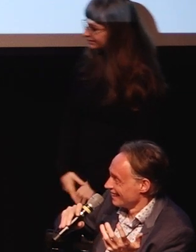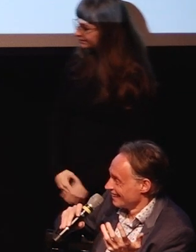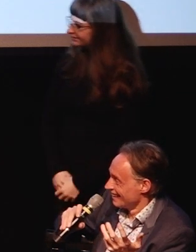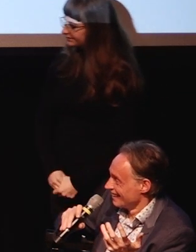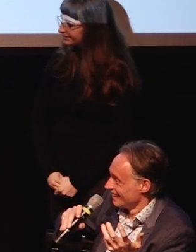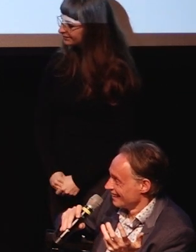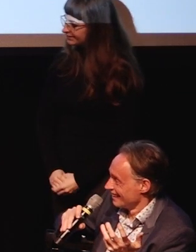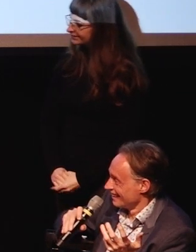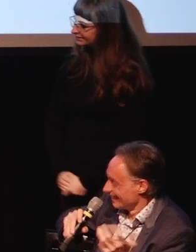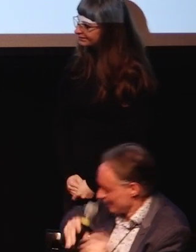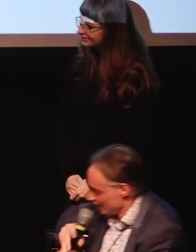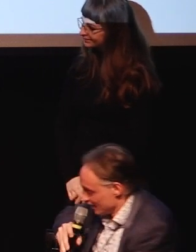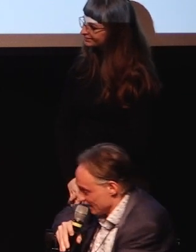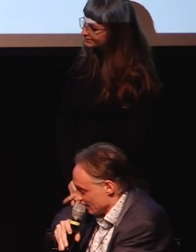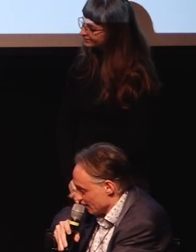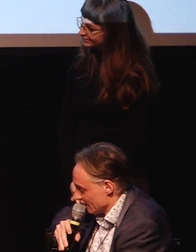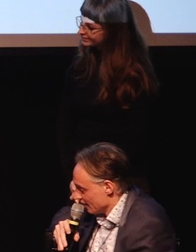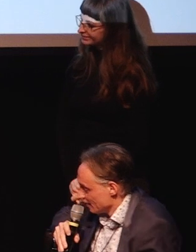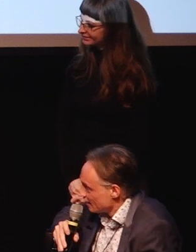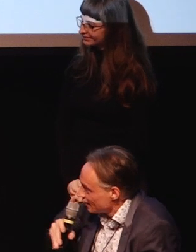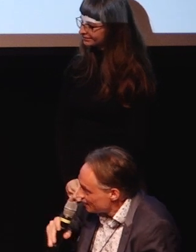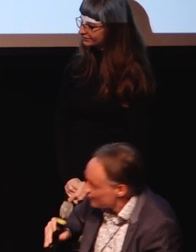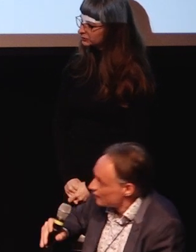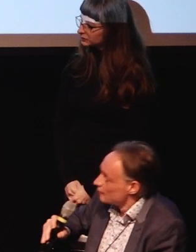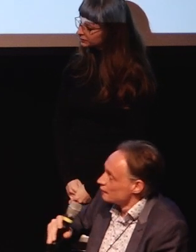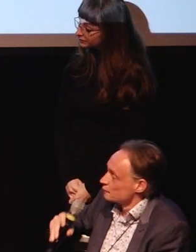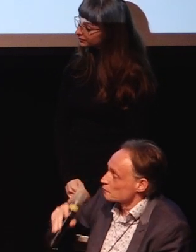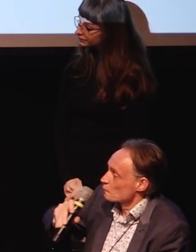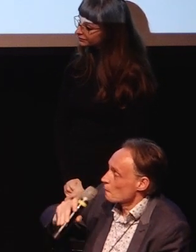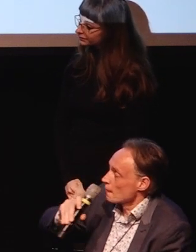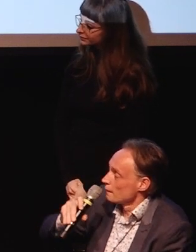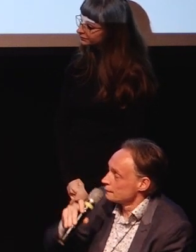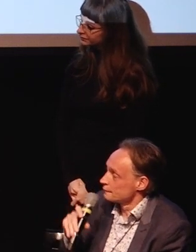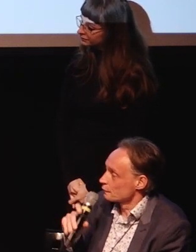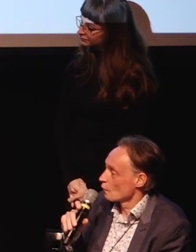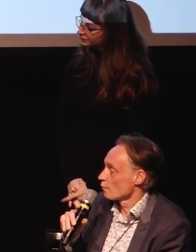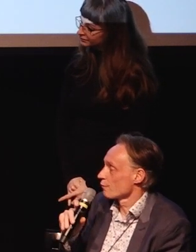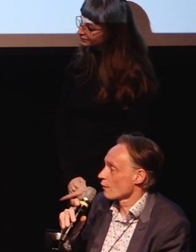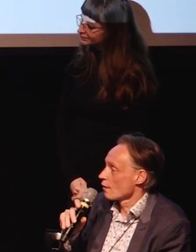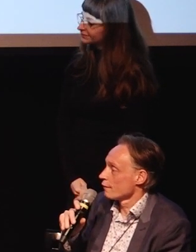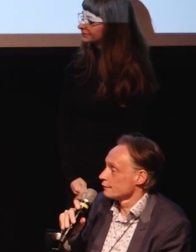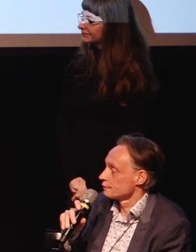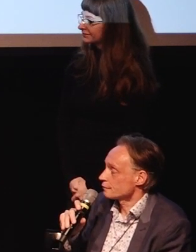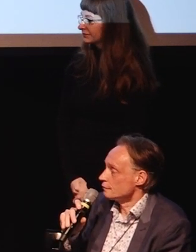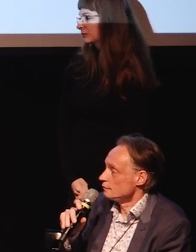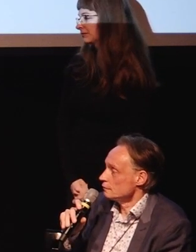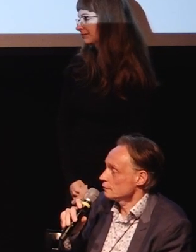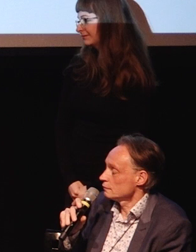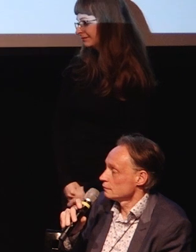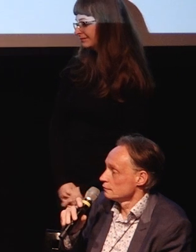my hopes for the movie is that we get a big enough audience that it can you know, spark a